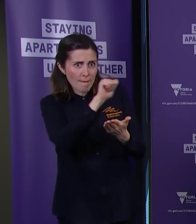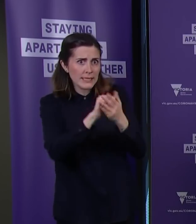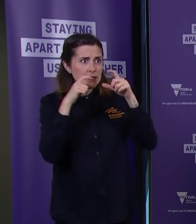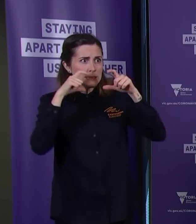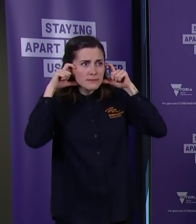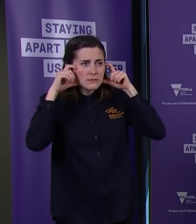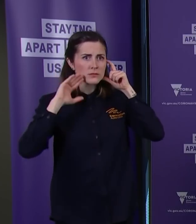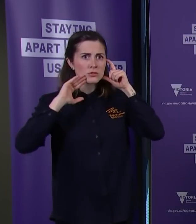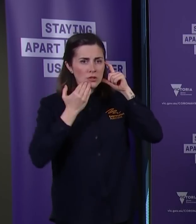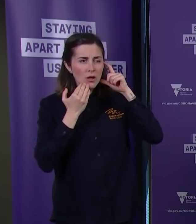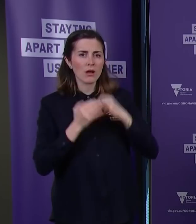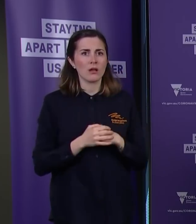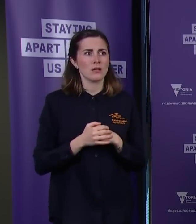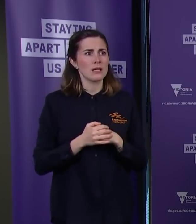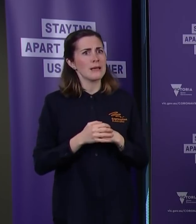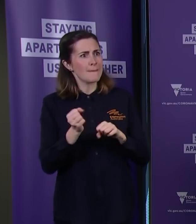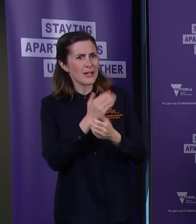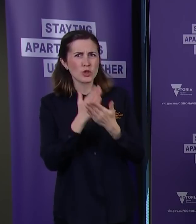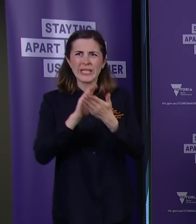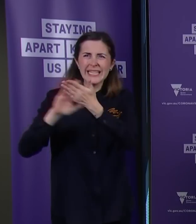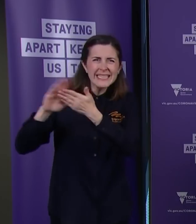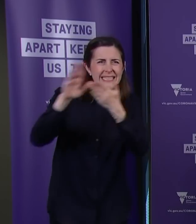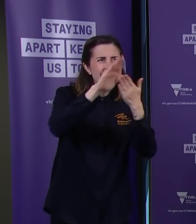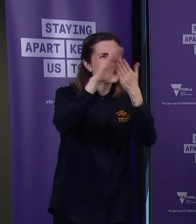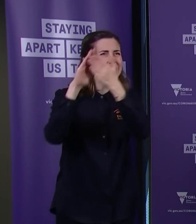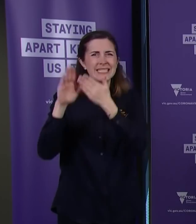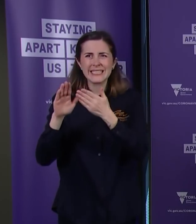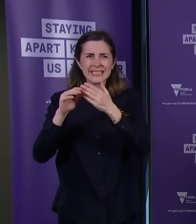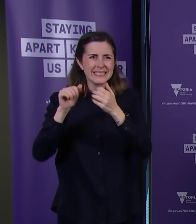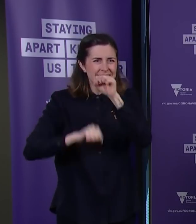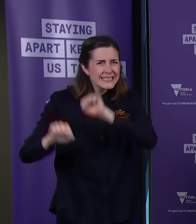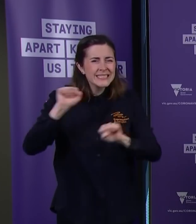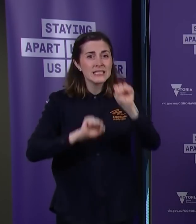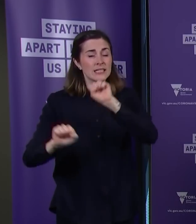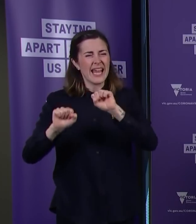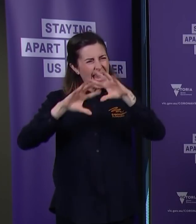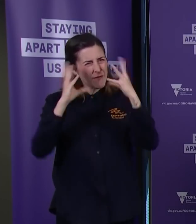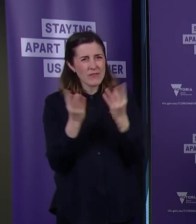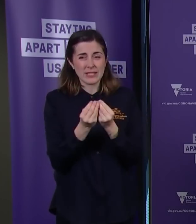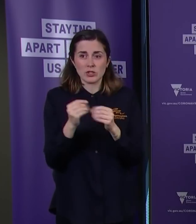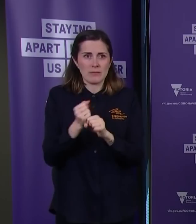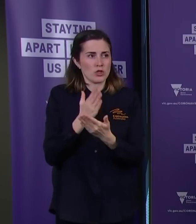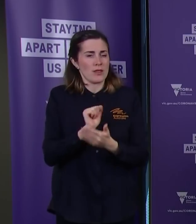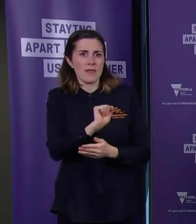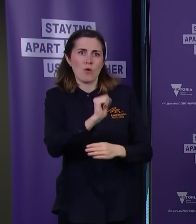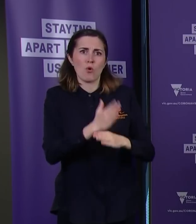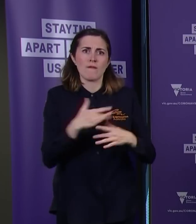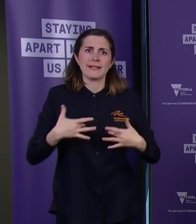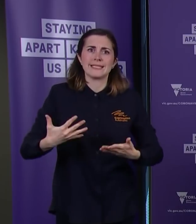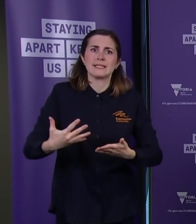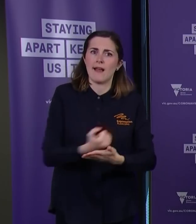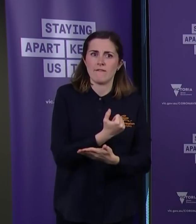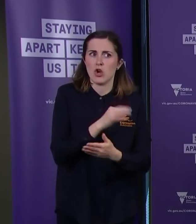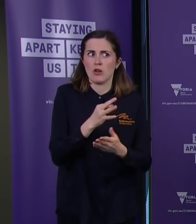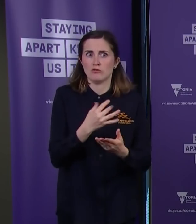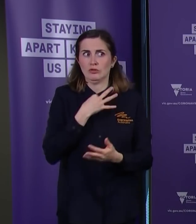workplaces, ventilation arrangements. All of those kind of thinking go into the very conversations that I referred to earlier about